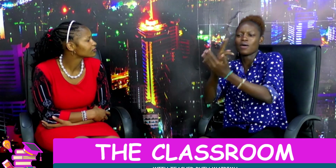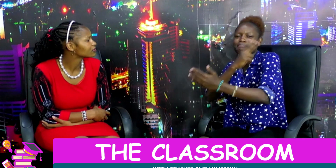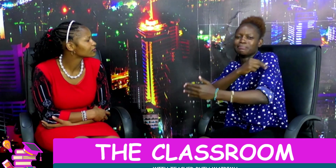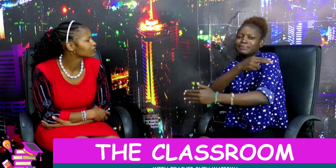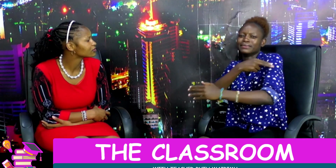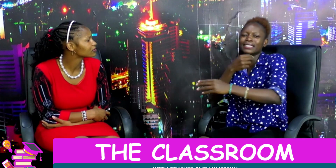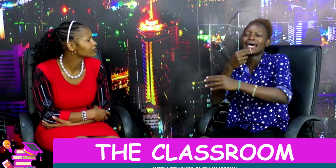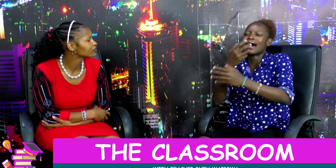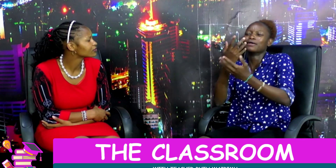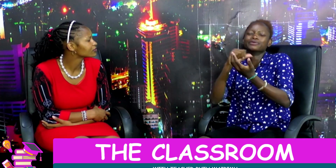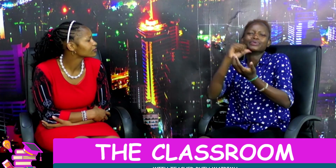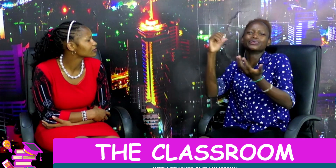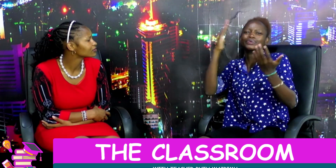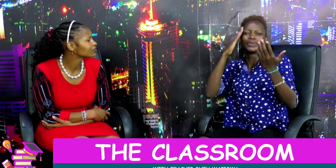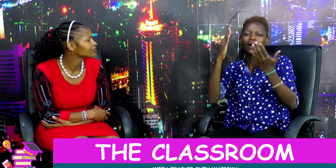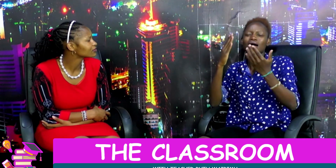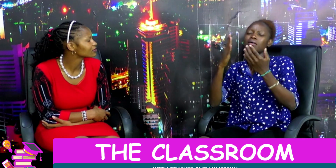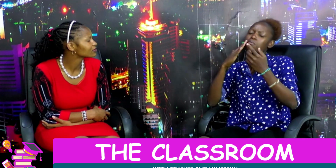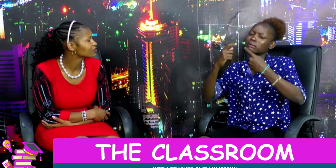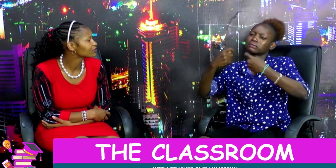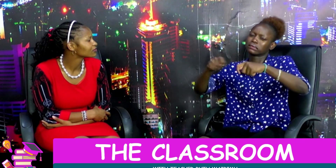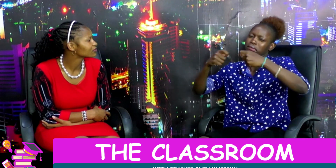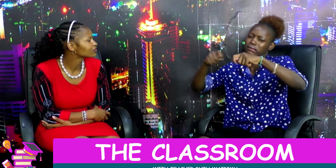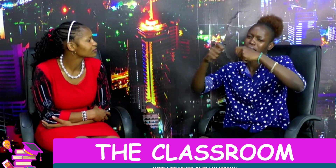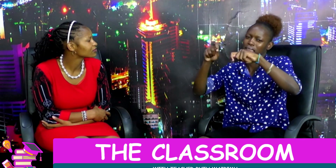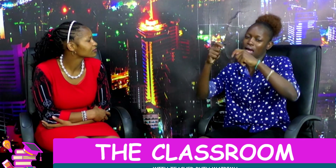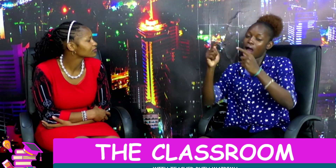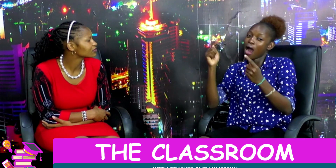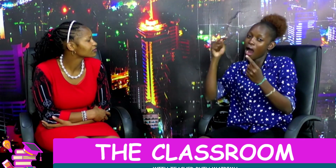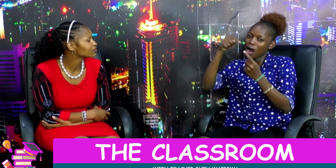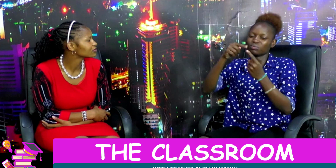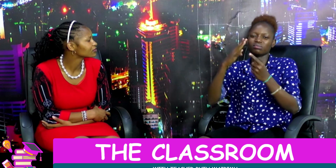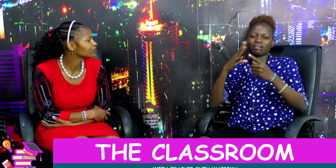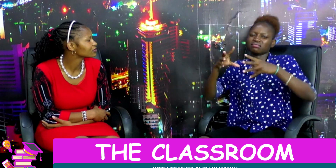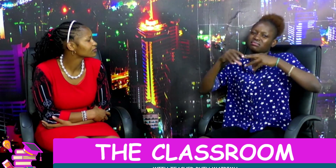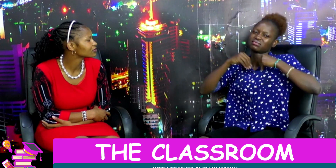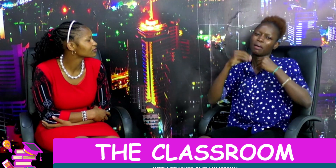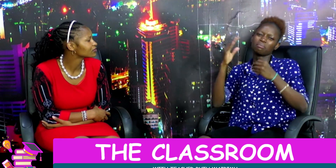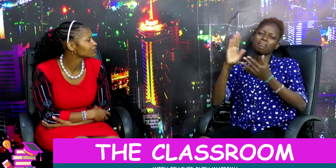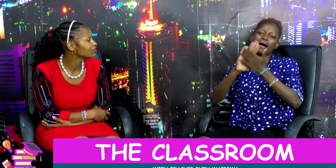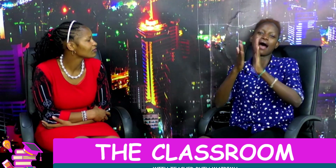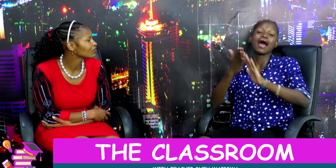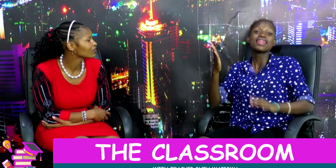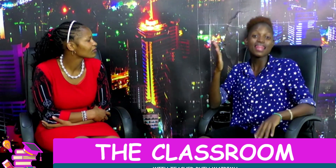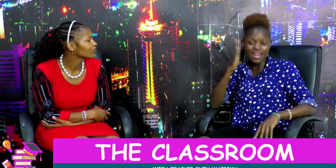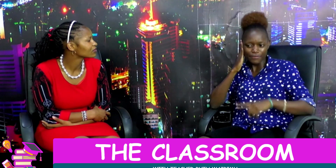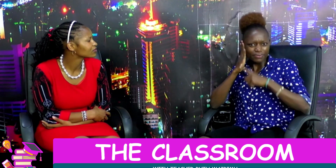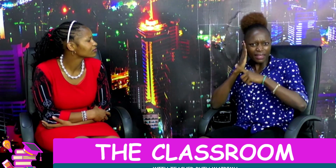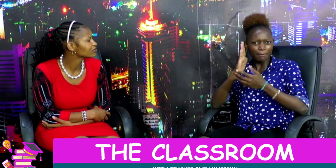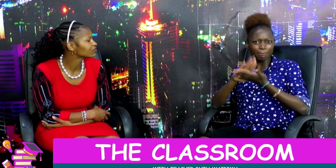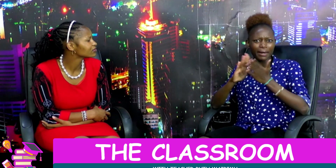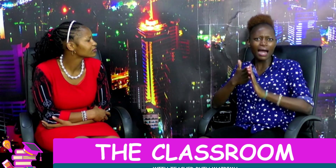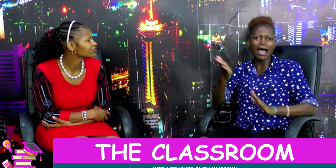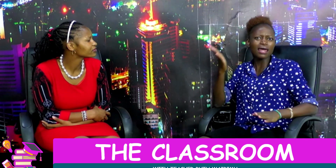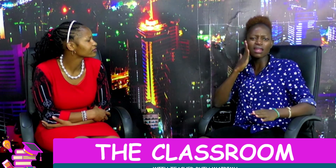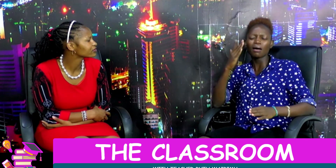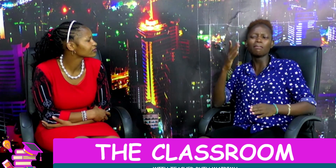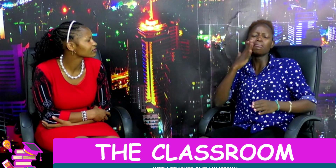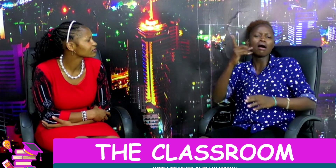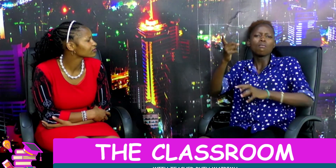tried to, care for me during that time, tried to take me to different hospitals. This was when I was 3 years. They did try, but then later